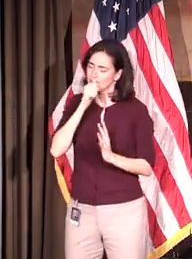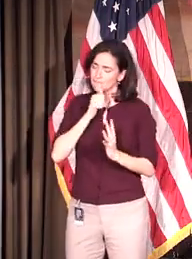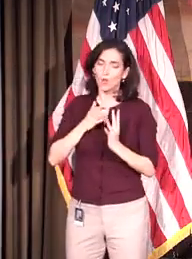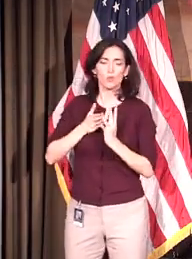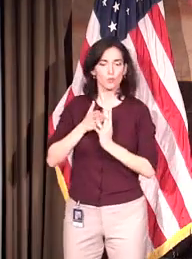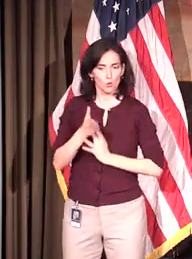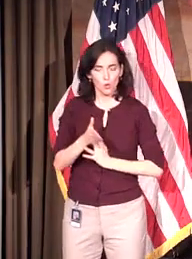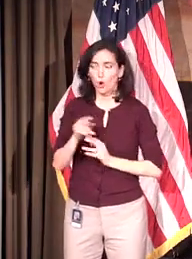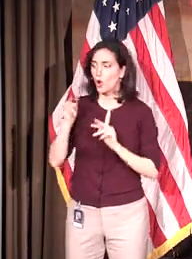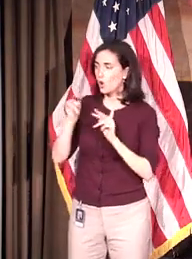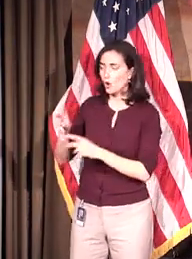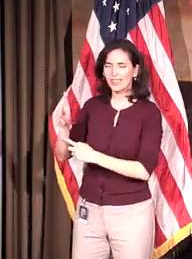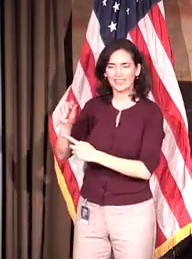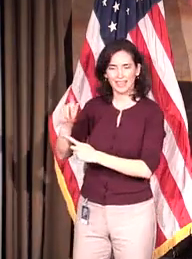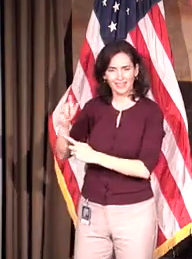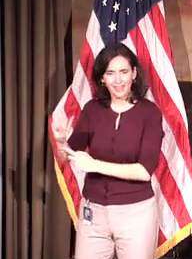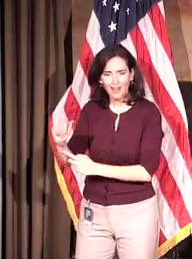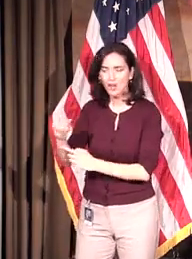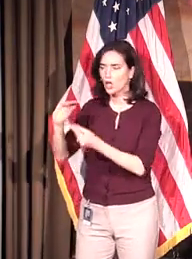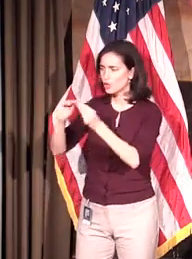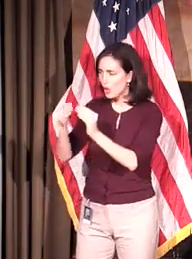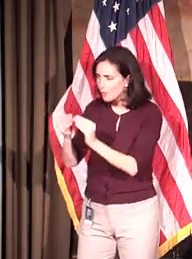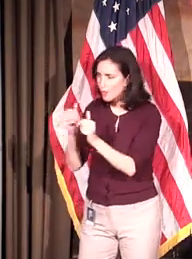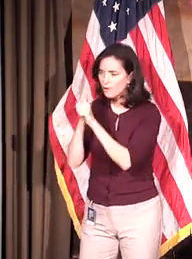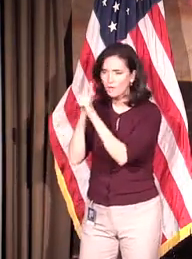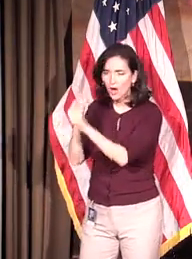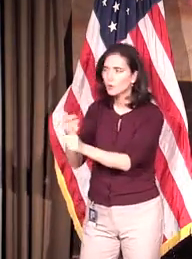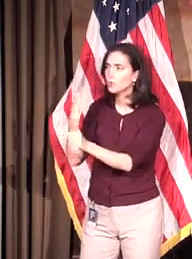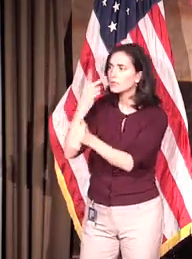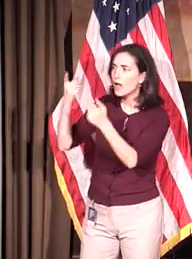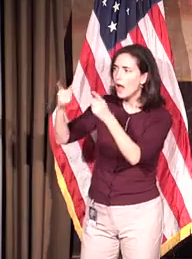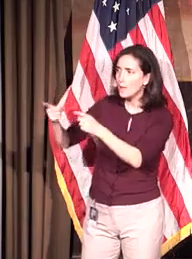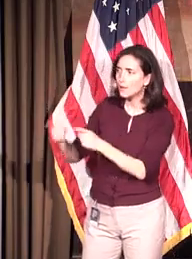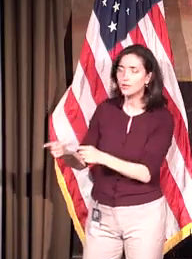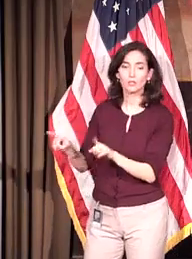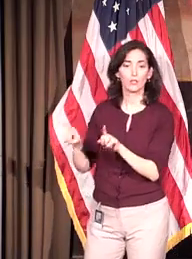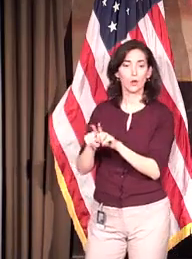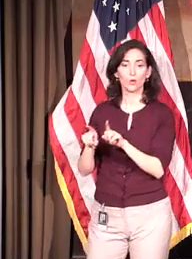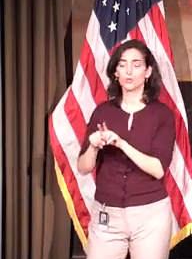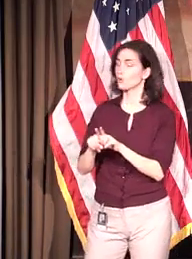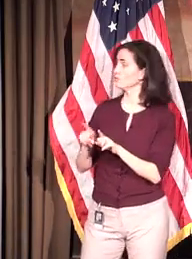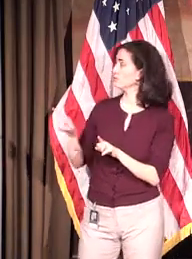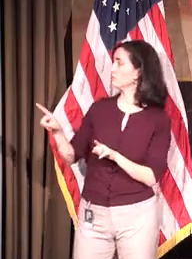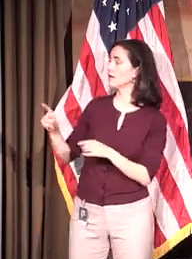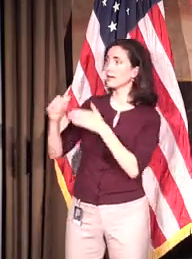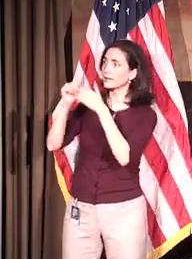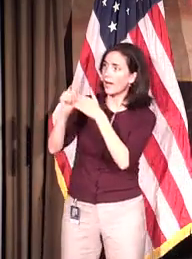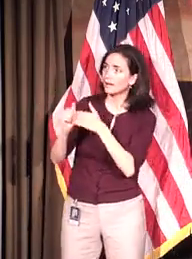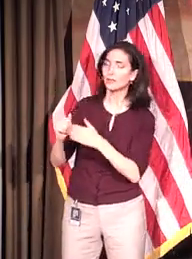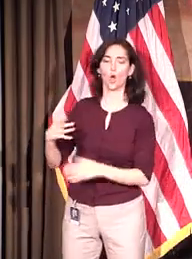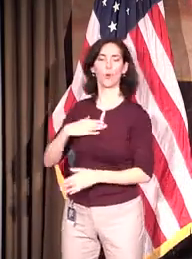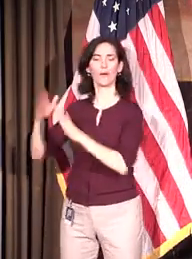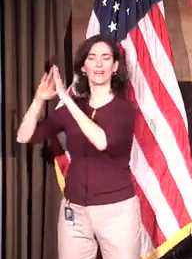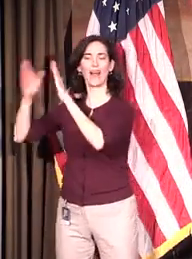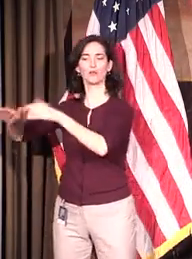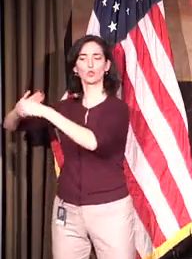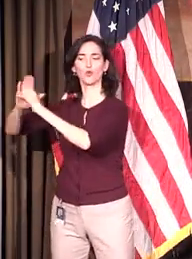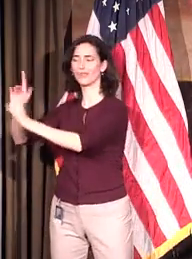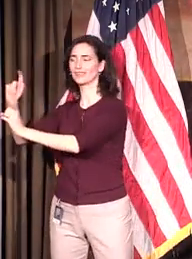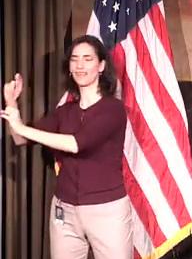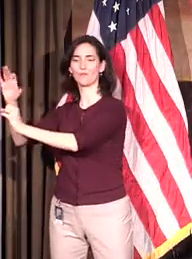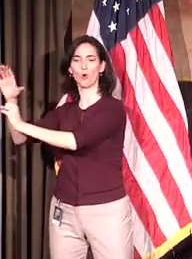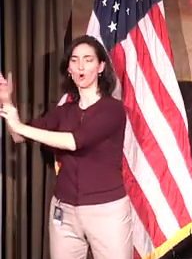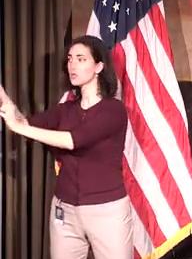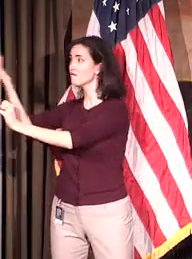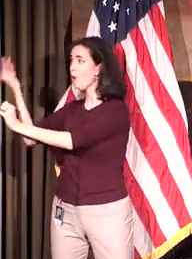science, adhere to the guidelines, the recommendations that we're getting from the White House Coronavirus Task Force, and that's what we're trying to